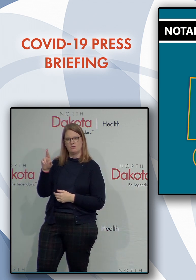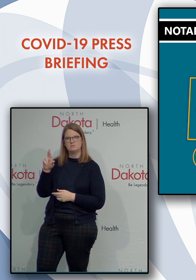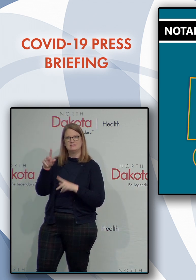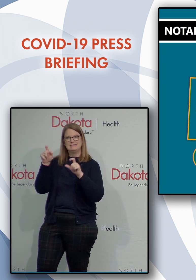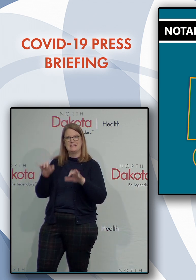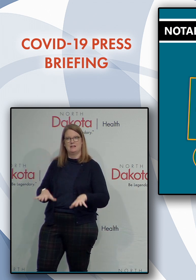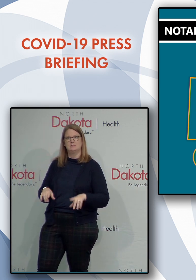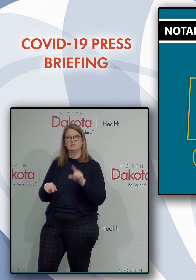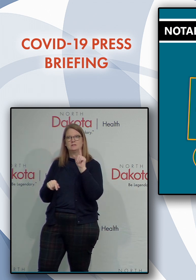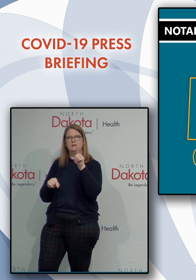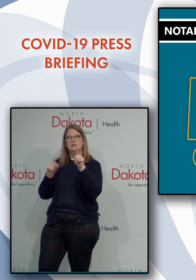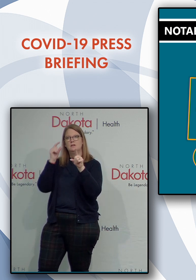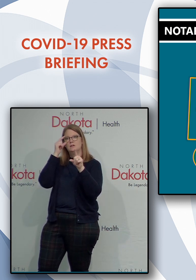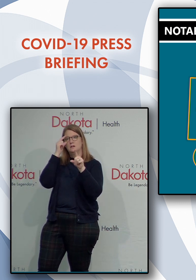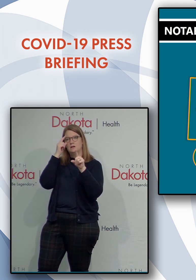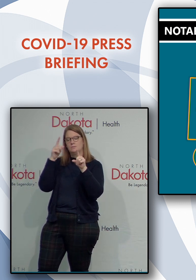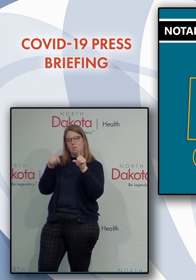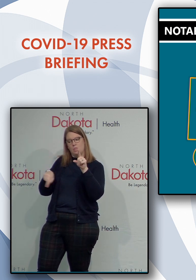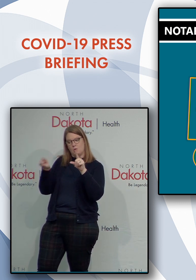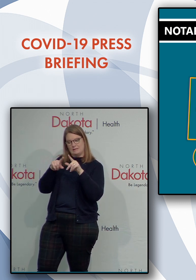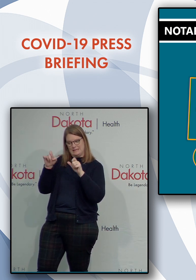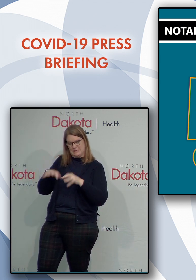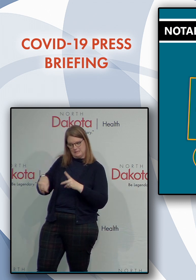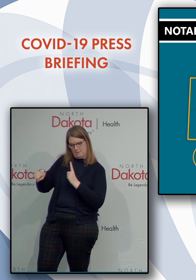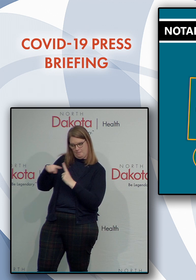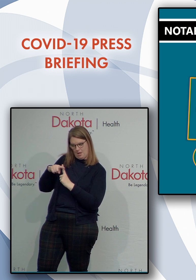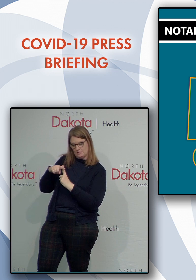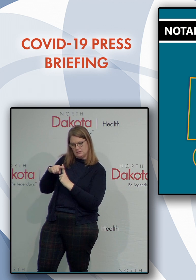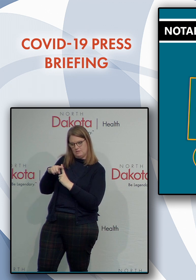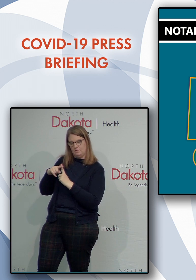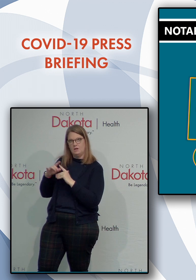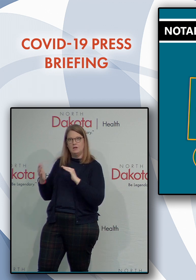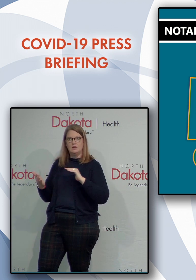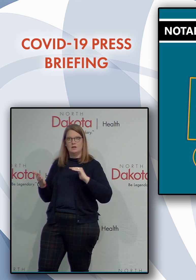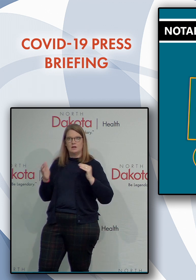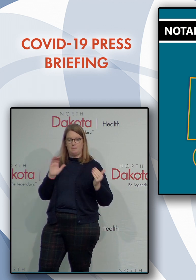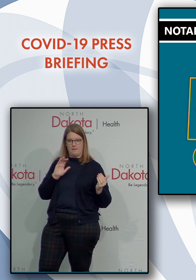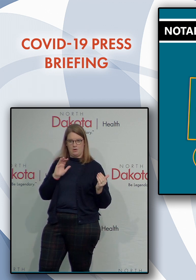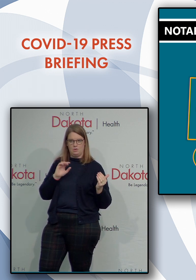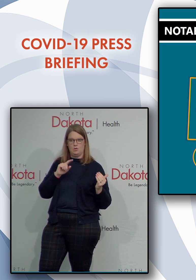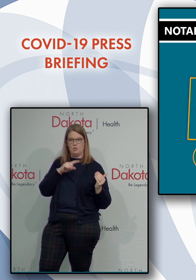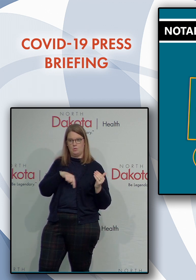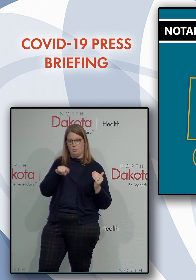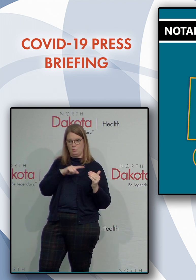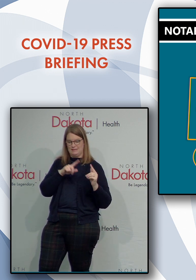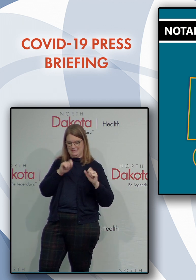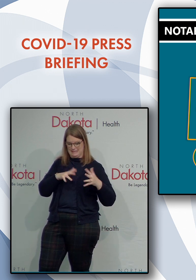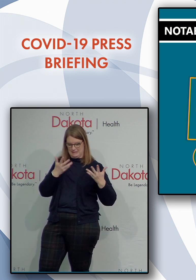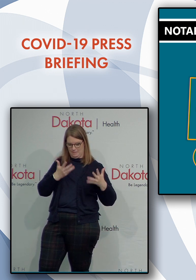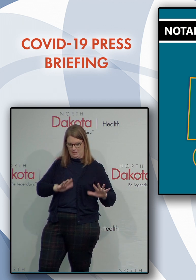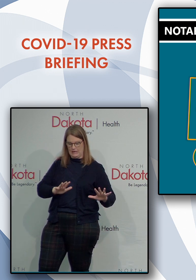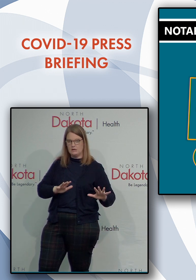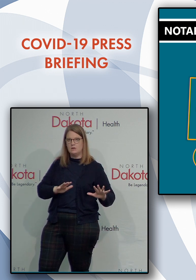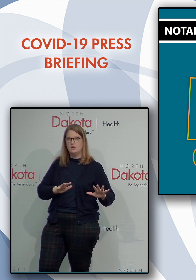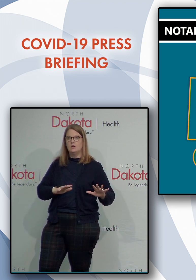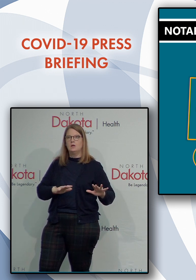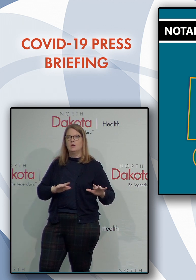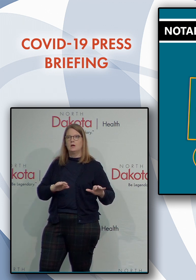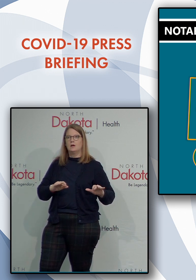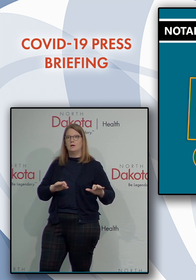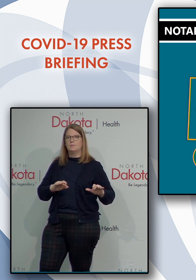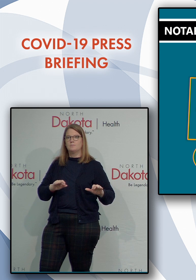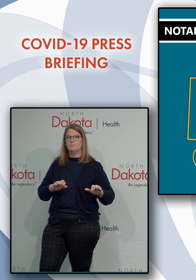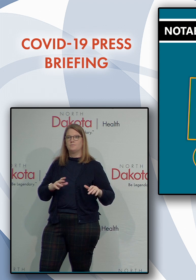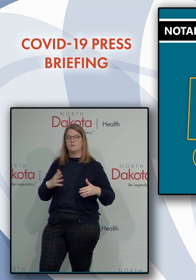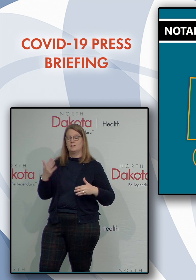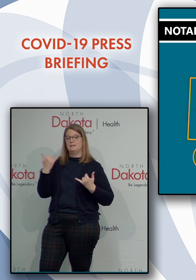slide, those that tested positive versus those that had tests completed, this brings our